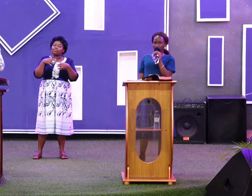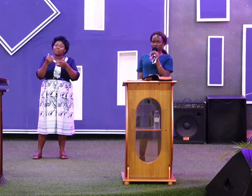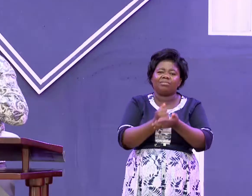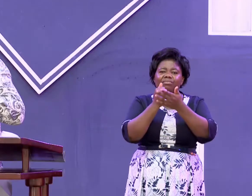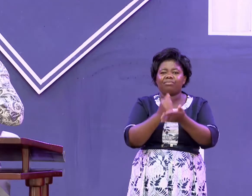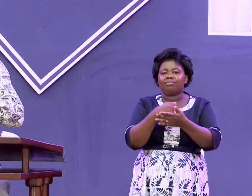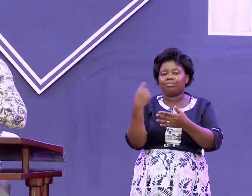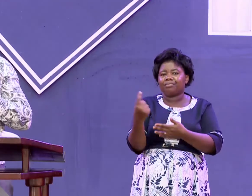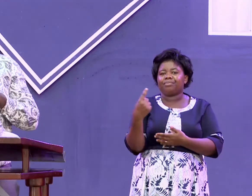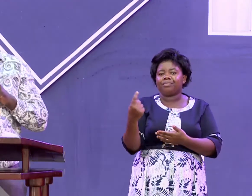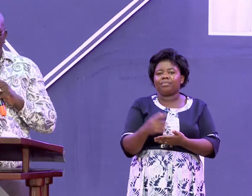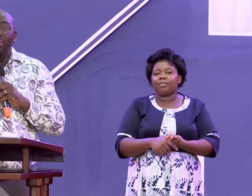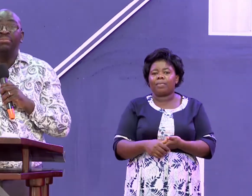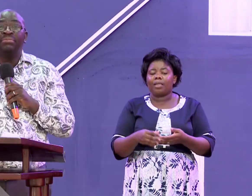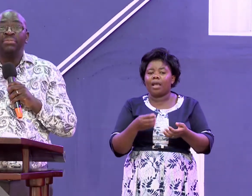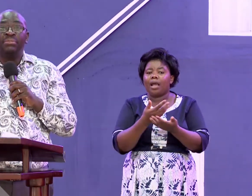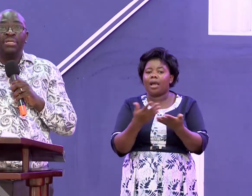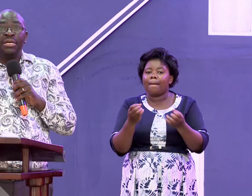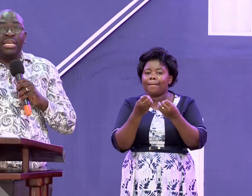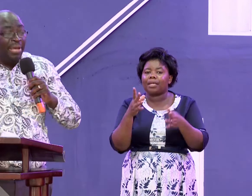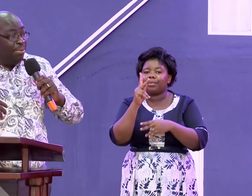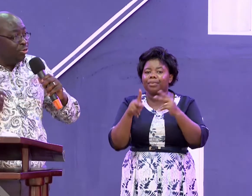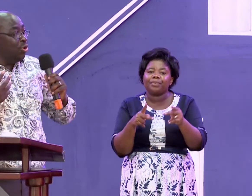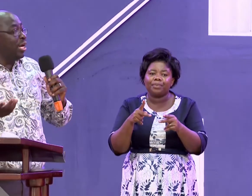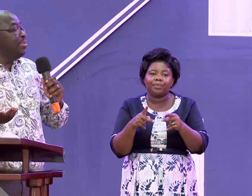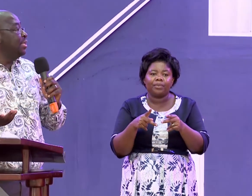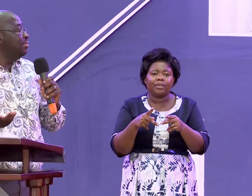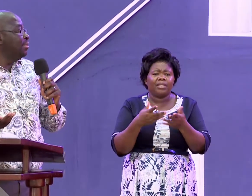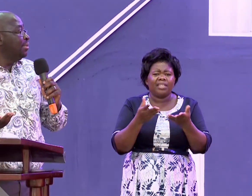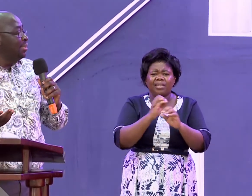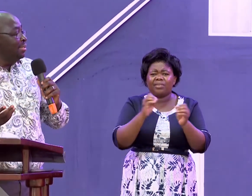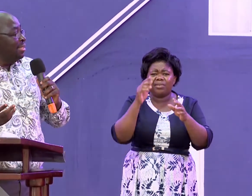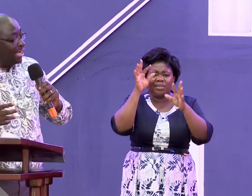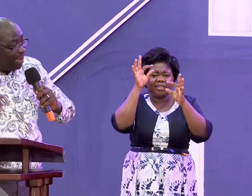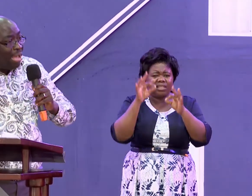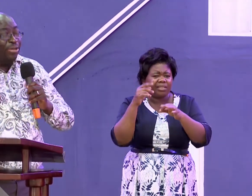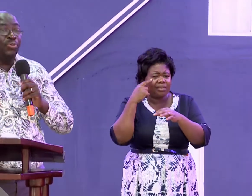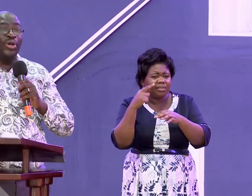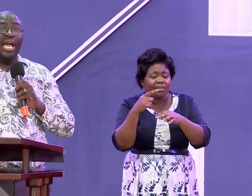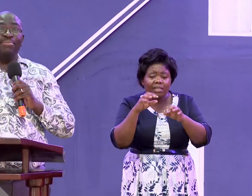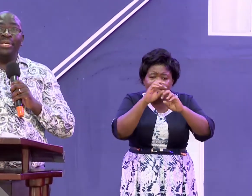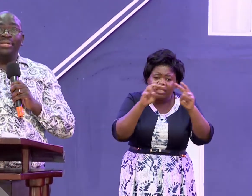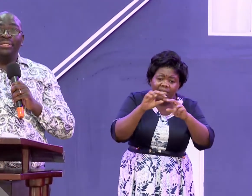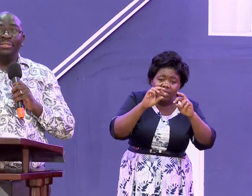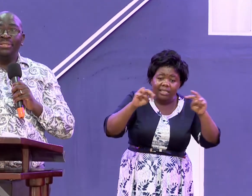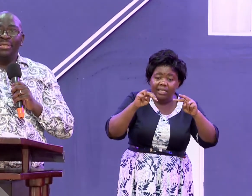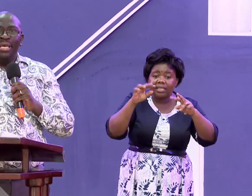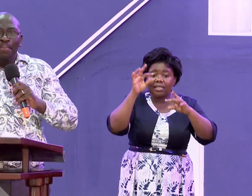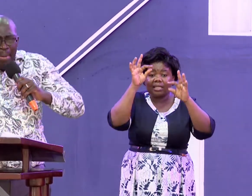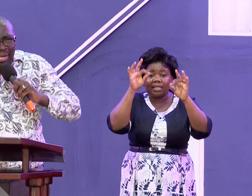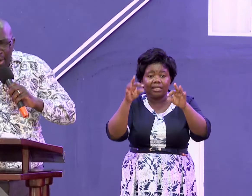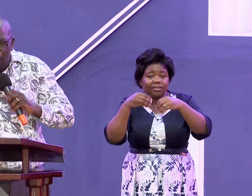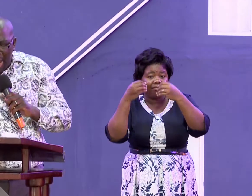them. Bameka. How many? Examine the things you've given out. Examine the people